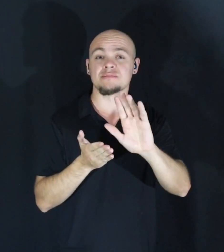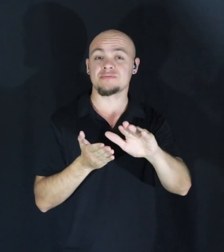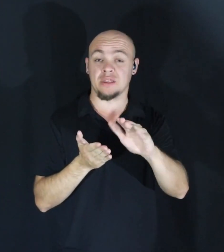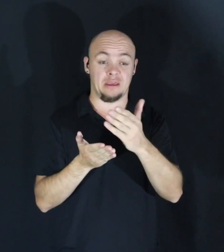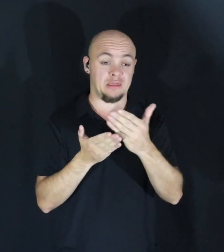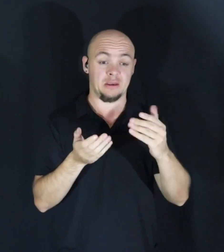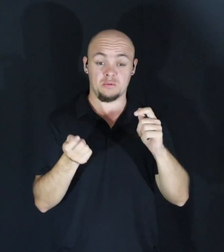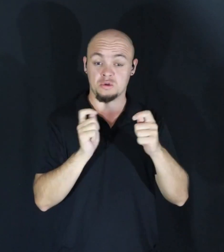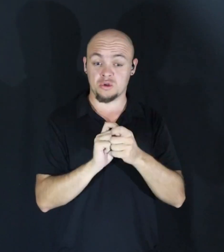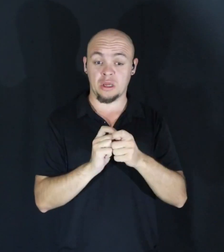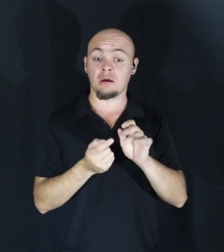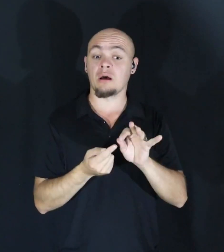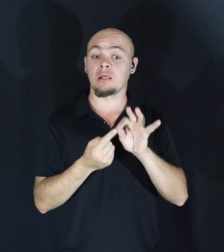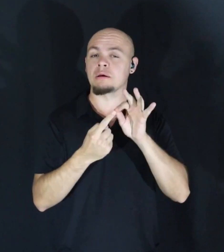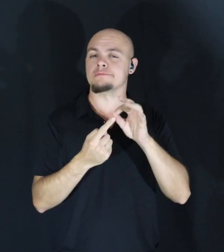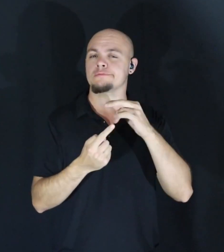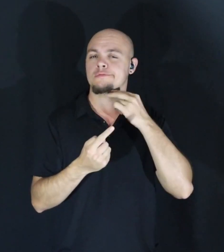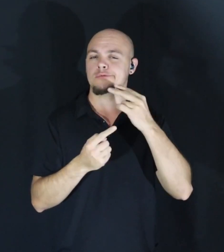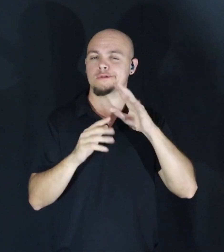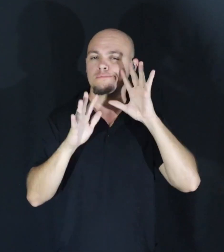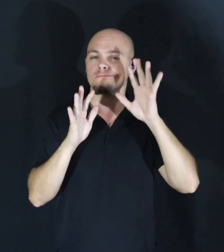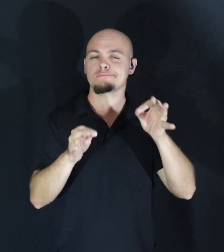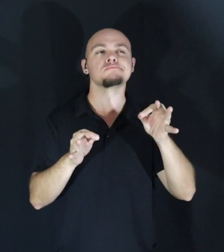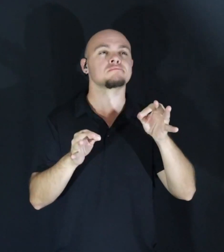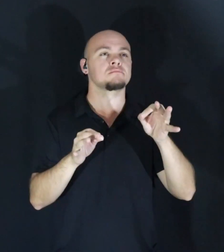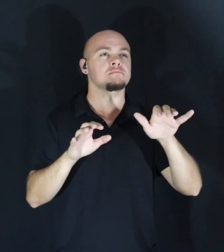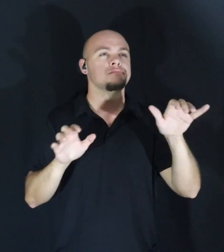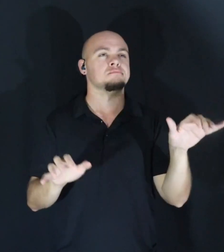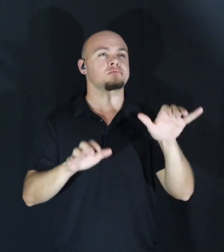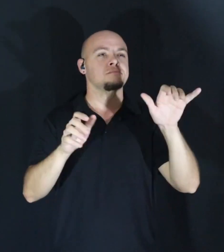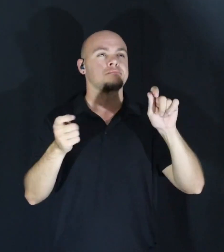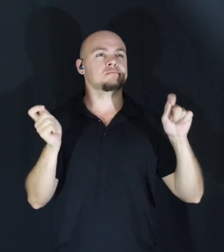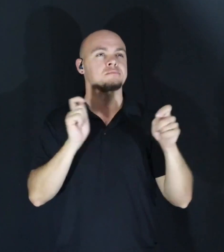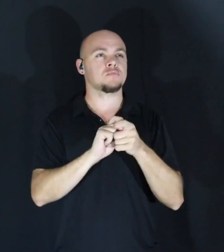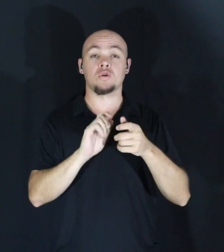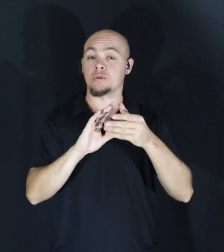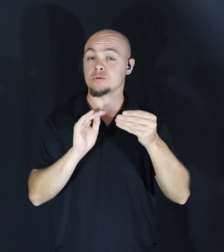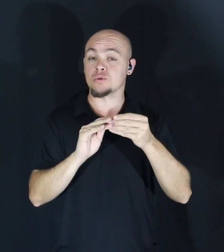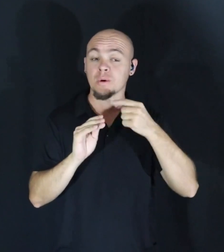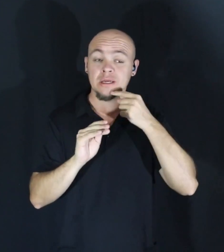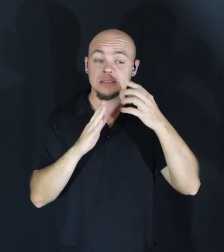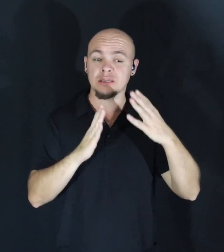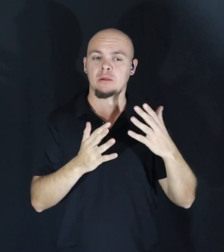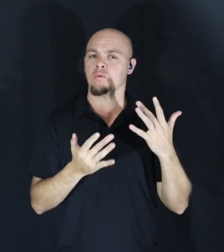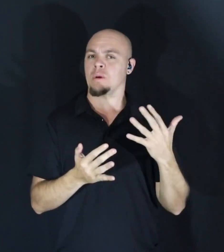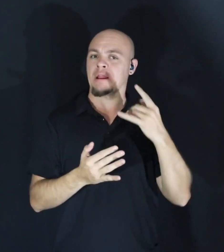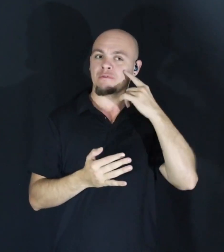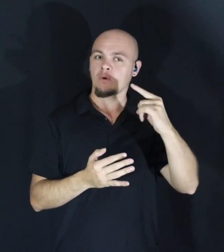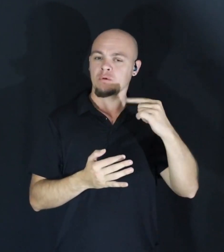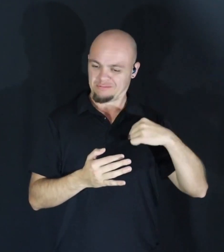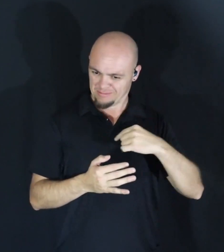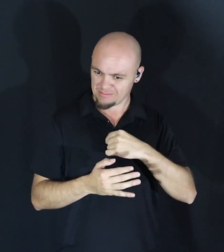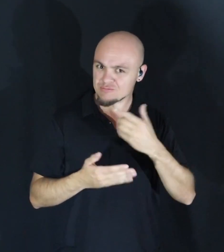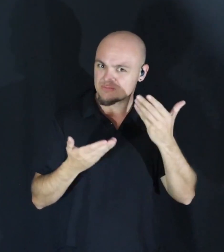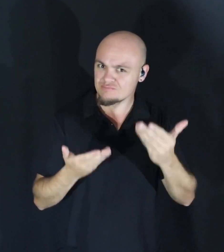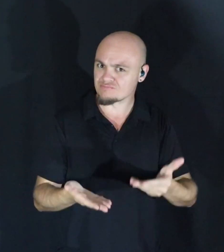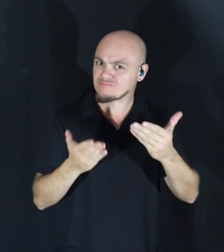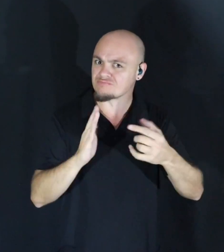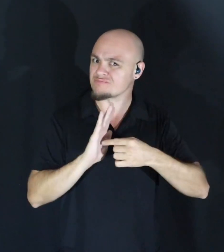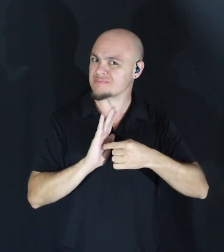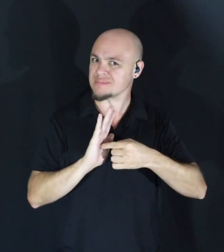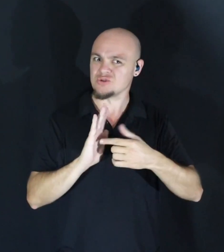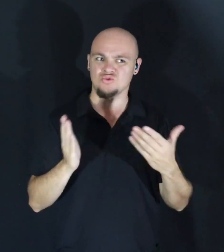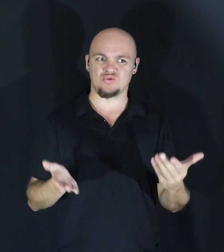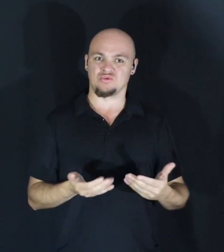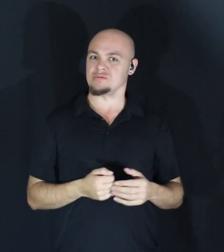change unless we use our voices to do something about it. We are the storytellers that we've been waiting for. We are the ones who can change the